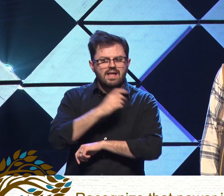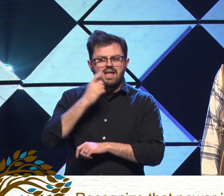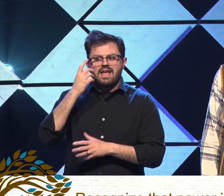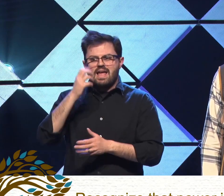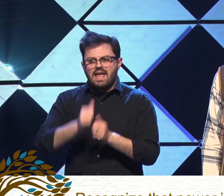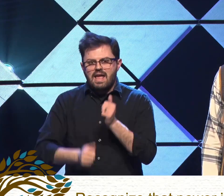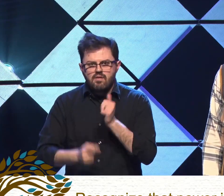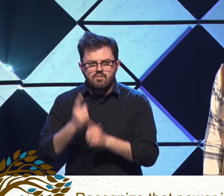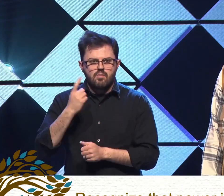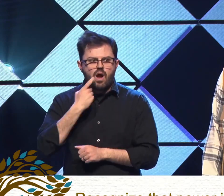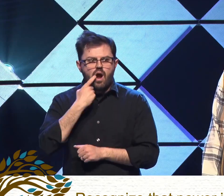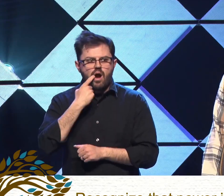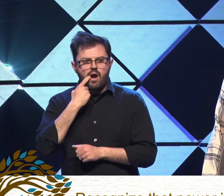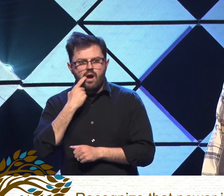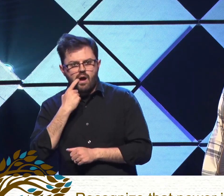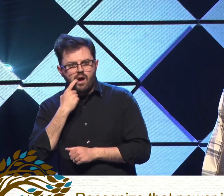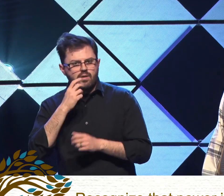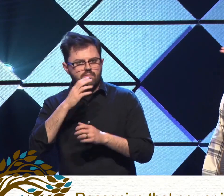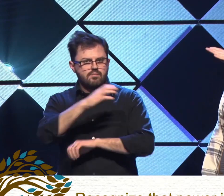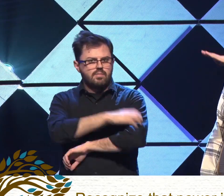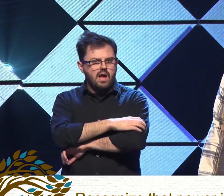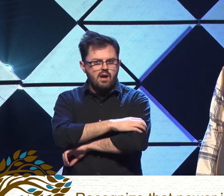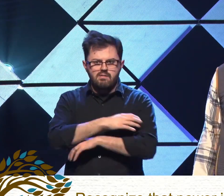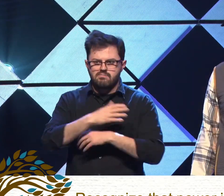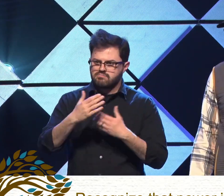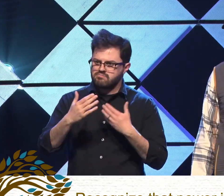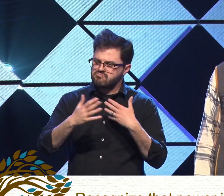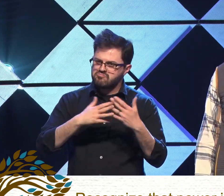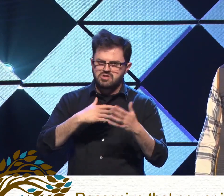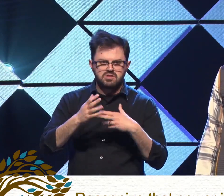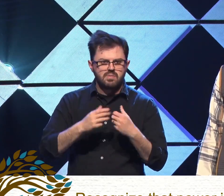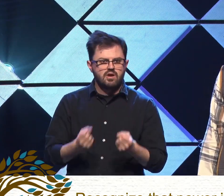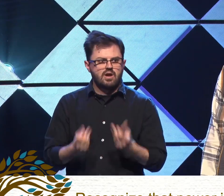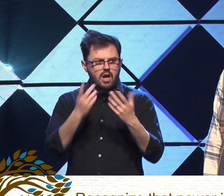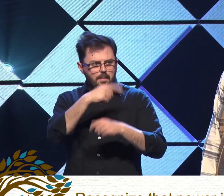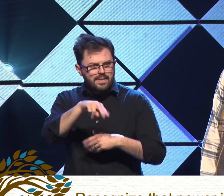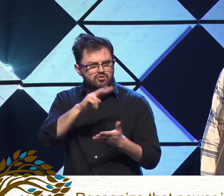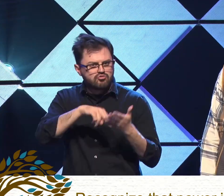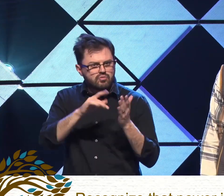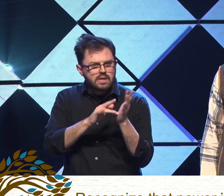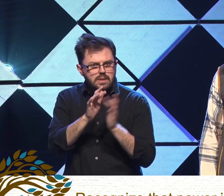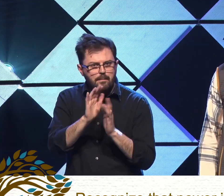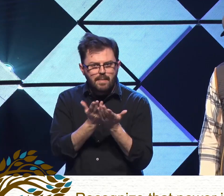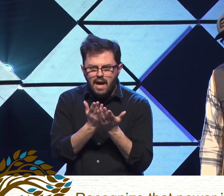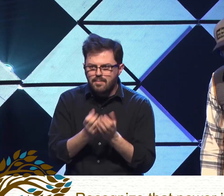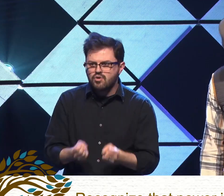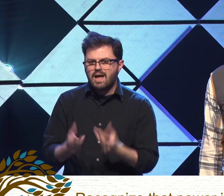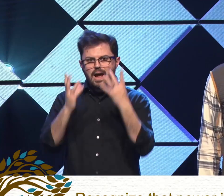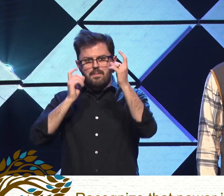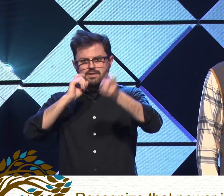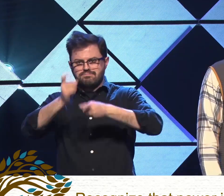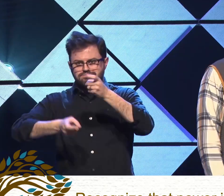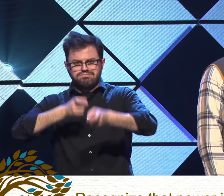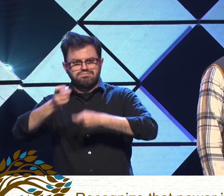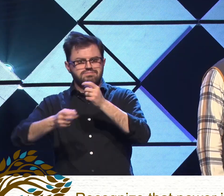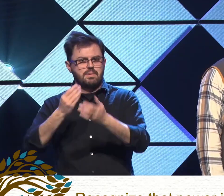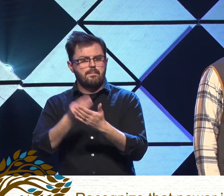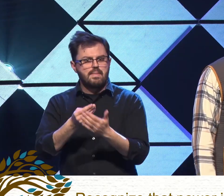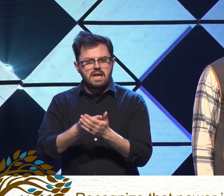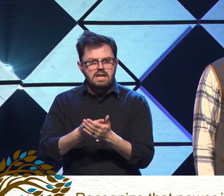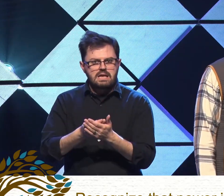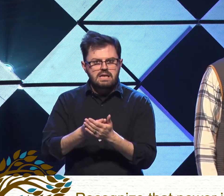Bible. I don't care how much money you give in the donations. So that's not true. I care a lot about that. But like God doesn't, you